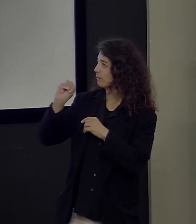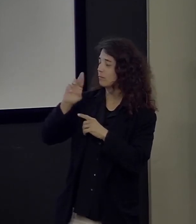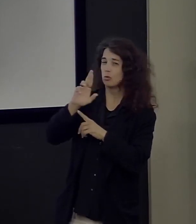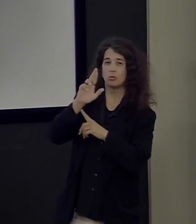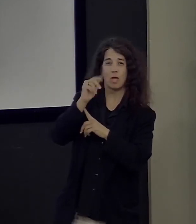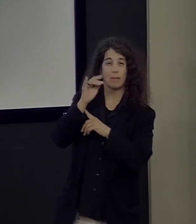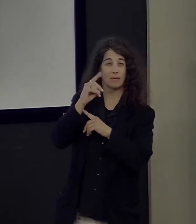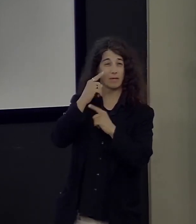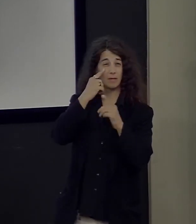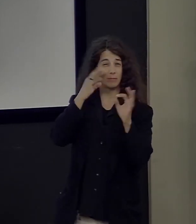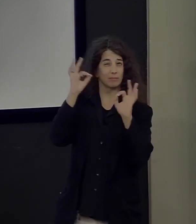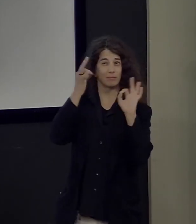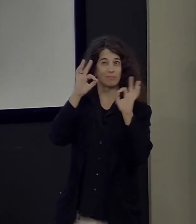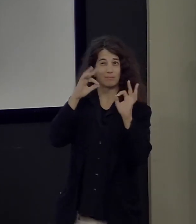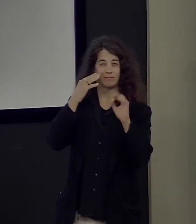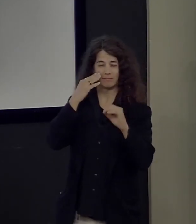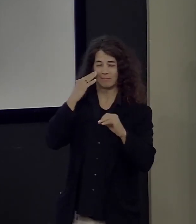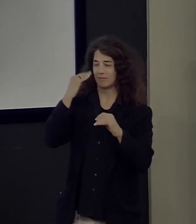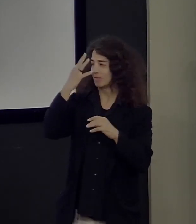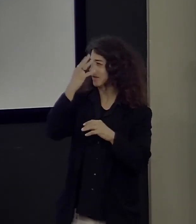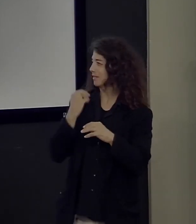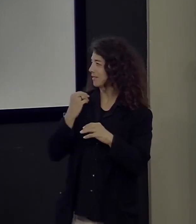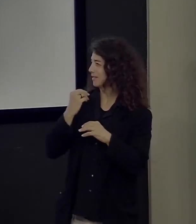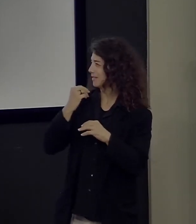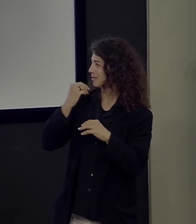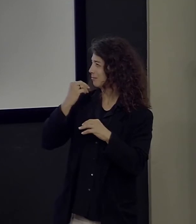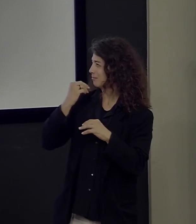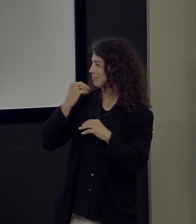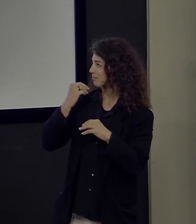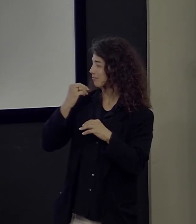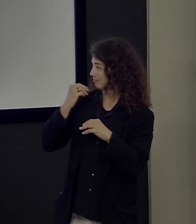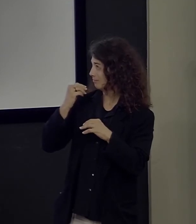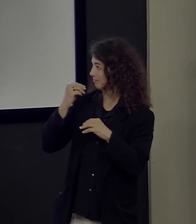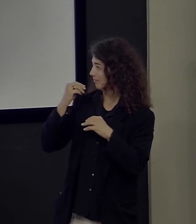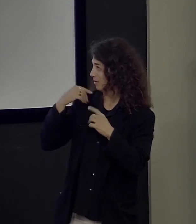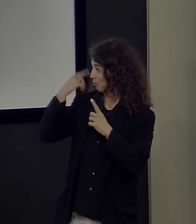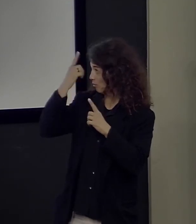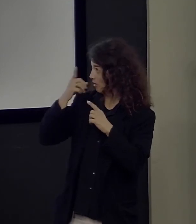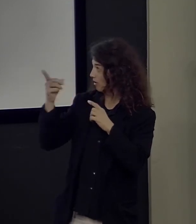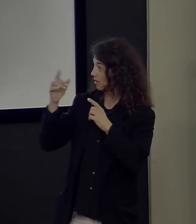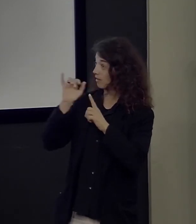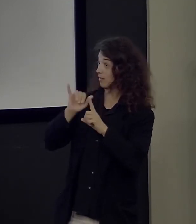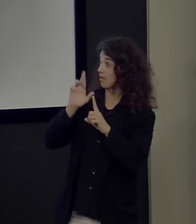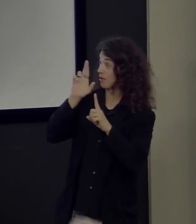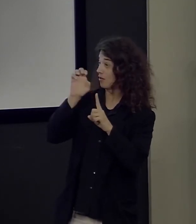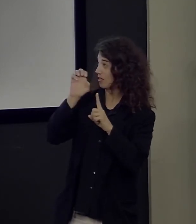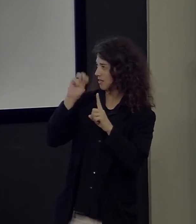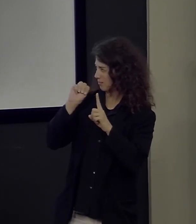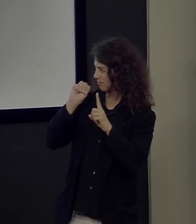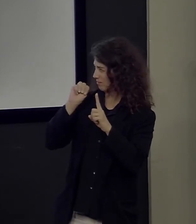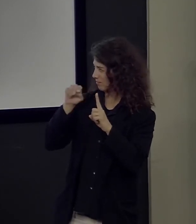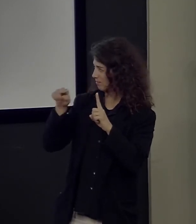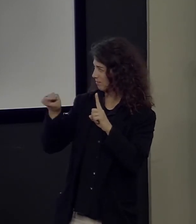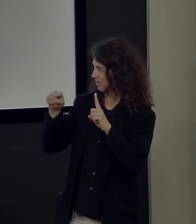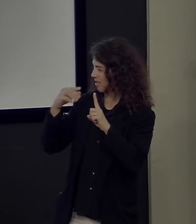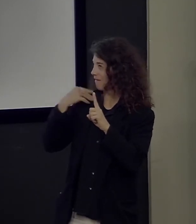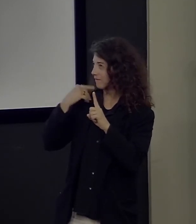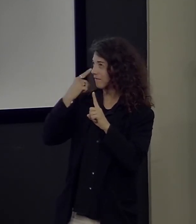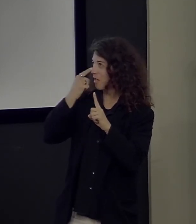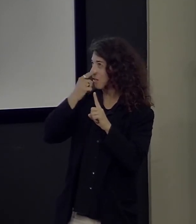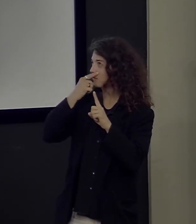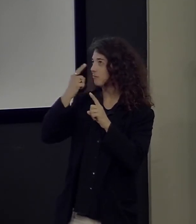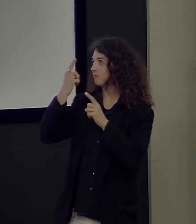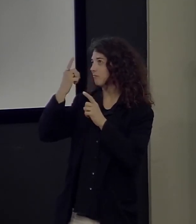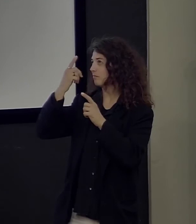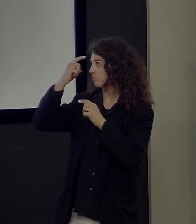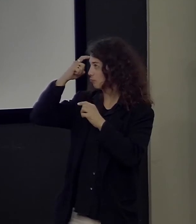communication, it seems, you know, similar to, you know, rapid eye movement, REM, how it's related to sleep. I wonder if